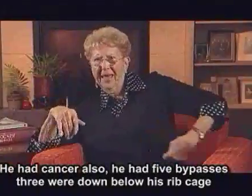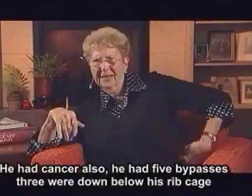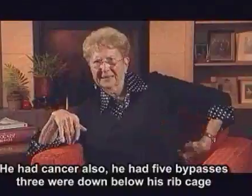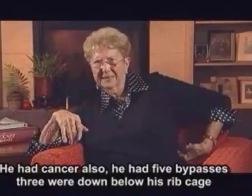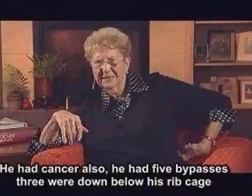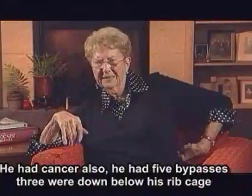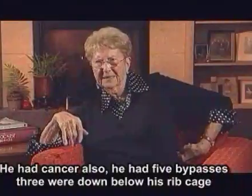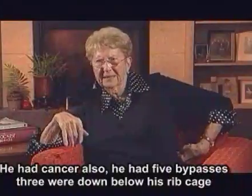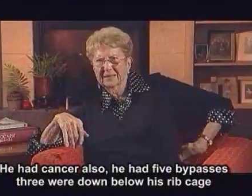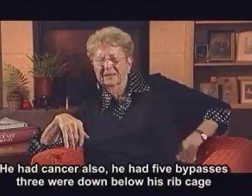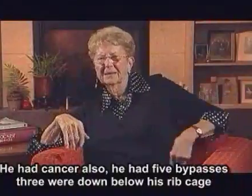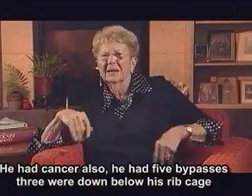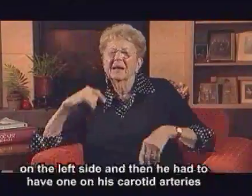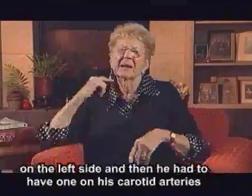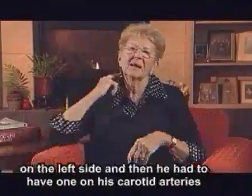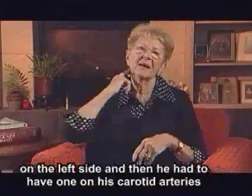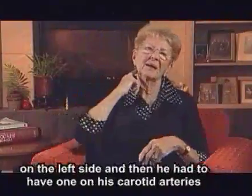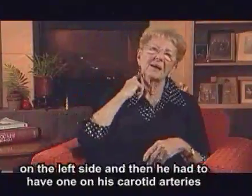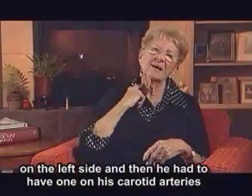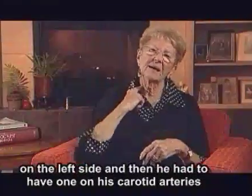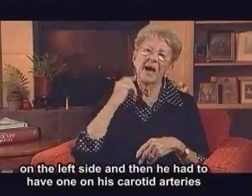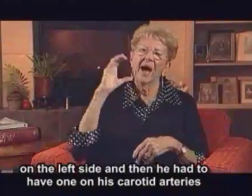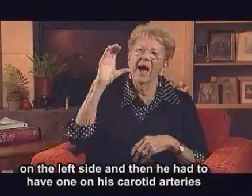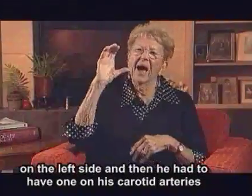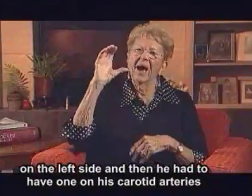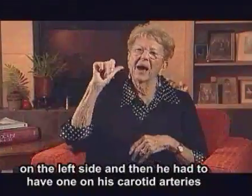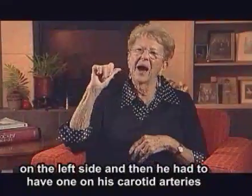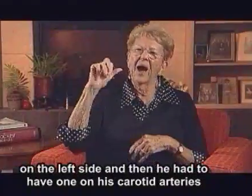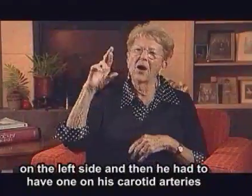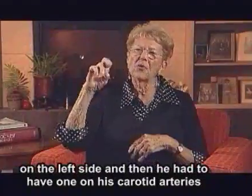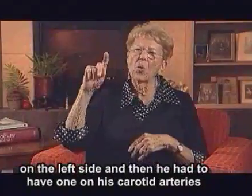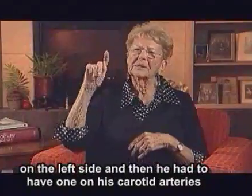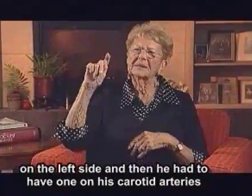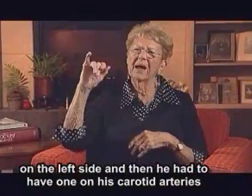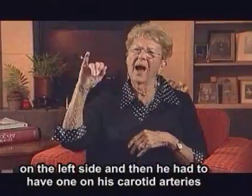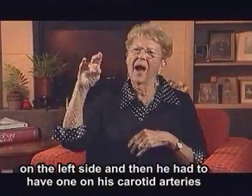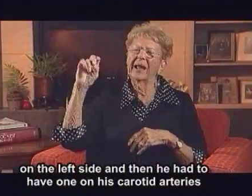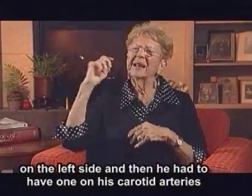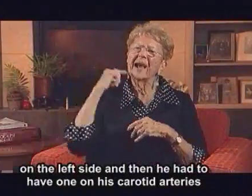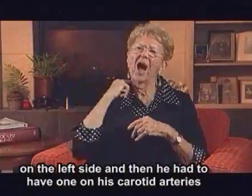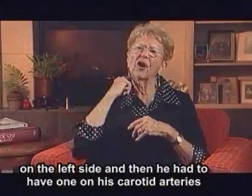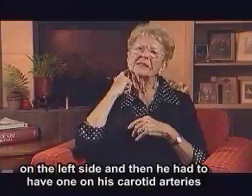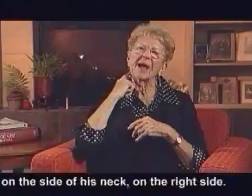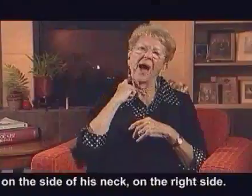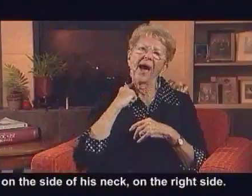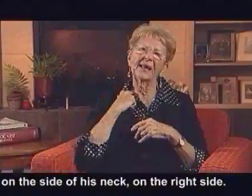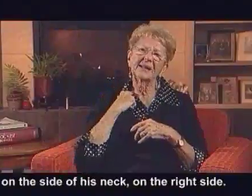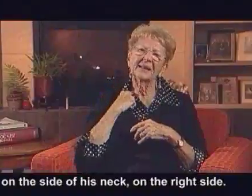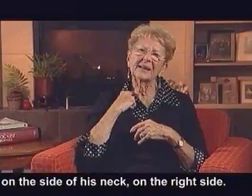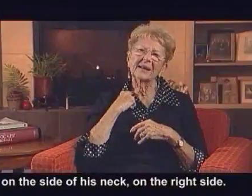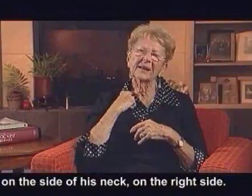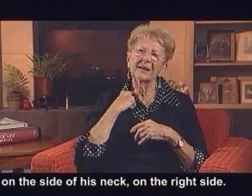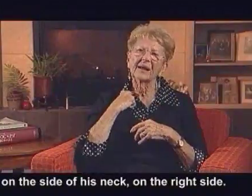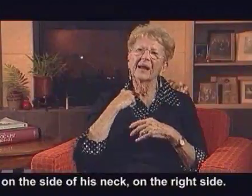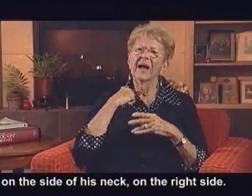3 were down below his ribcage on the left side, and then he had to have one of his carotid artery on the side of his neck on the right